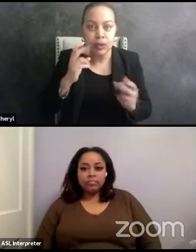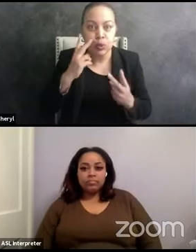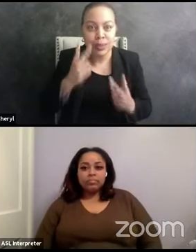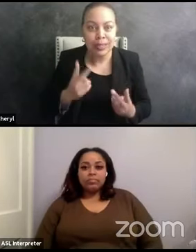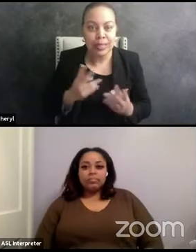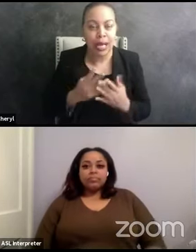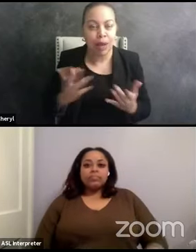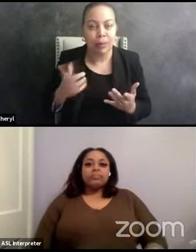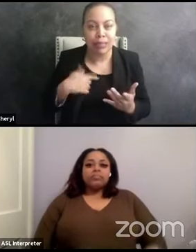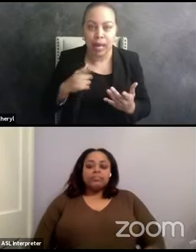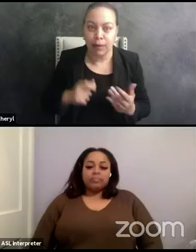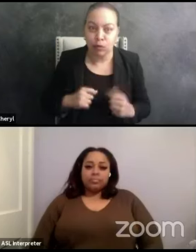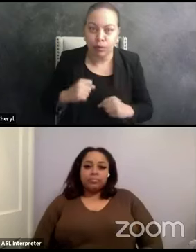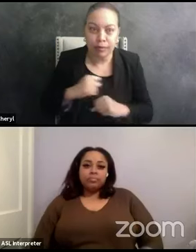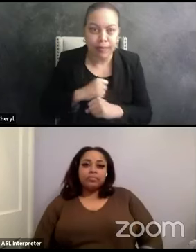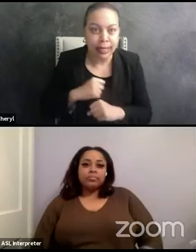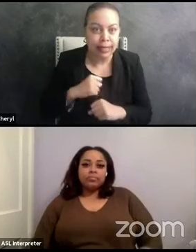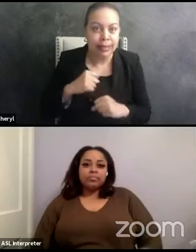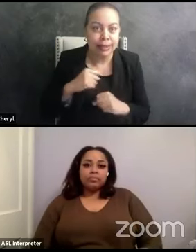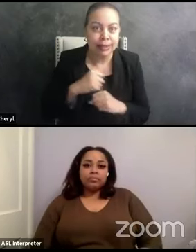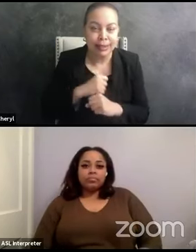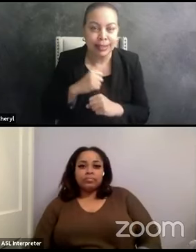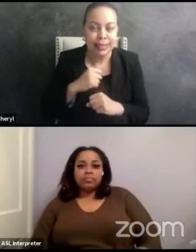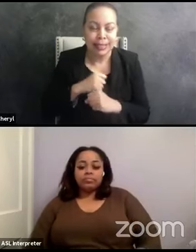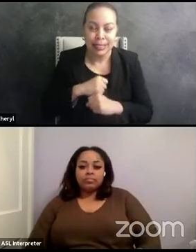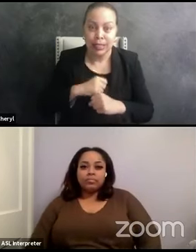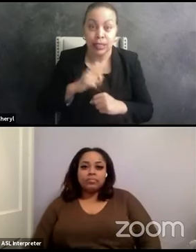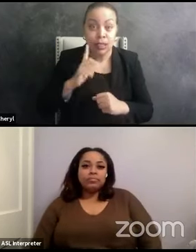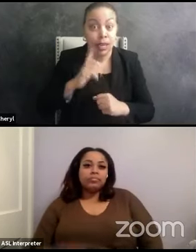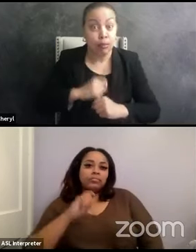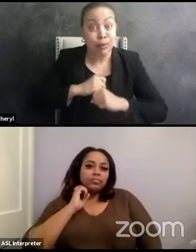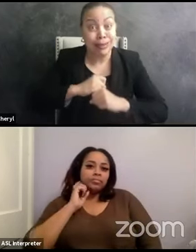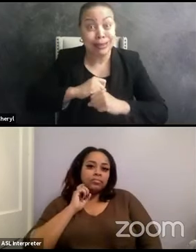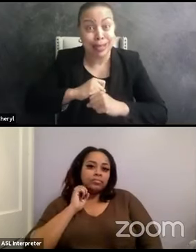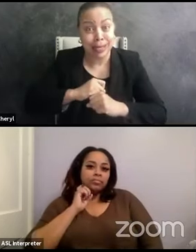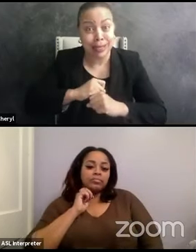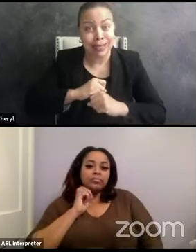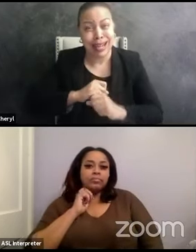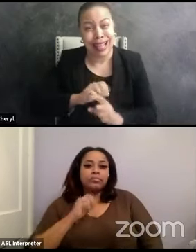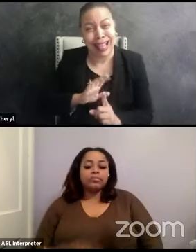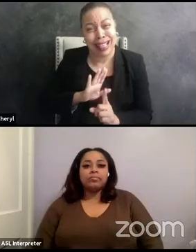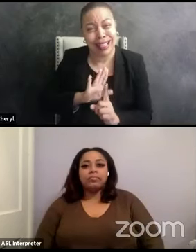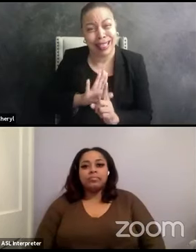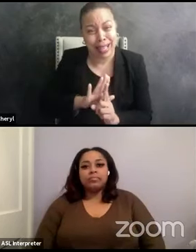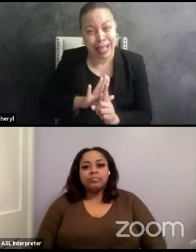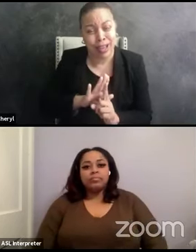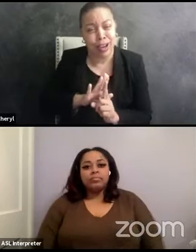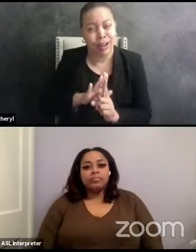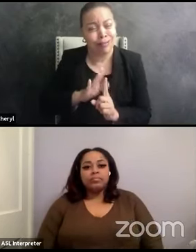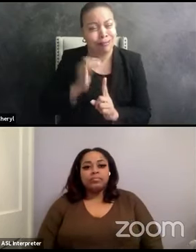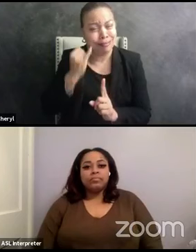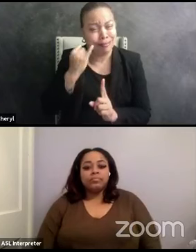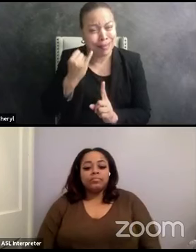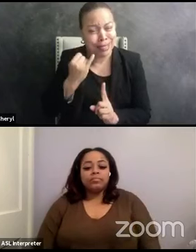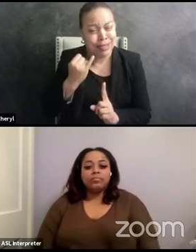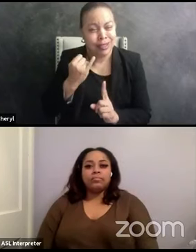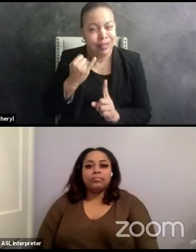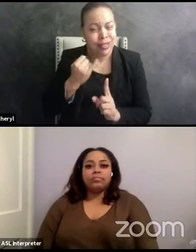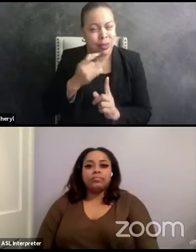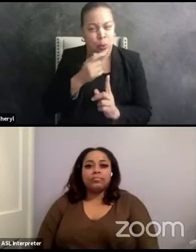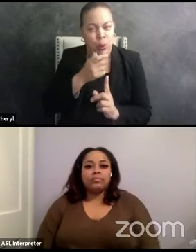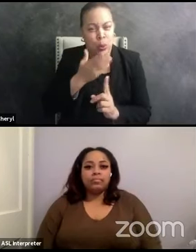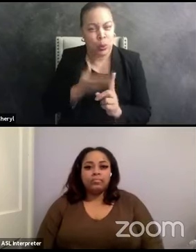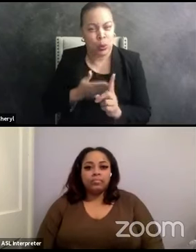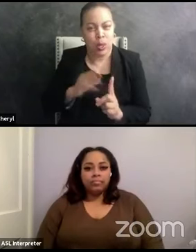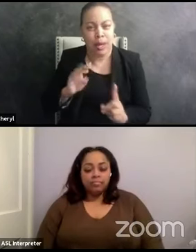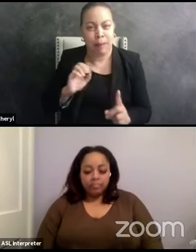to fight to allow to protect their own personal definition of manhood, because the world wants